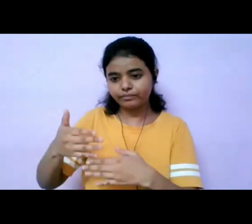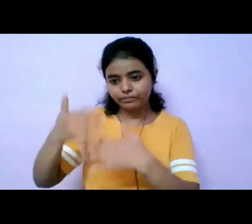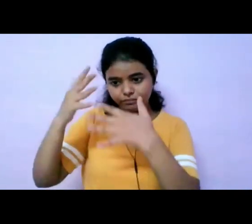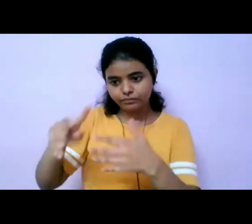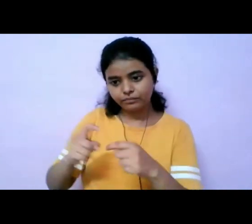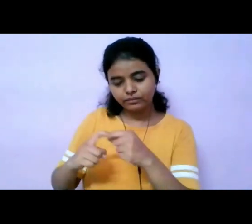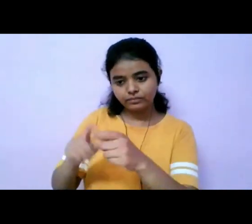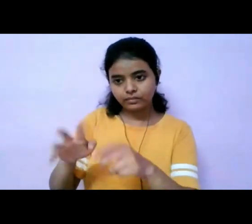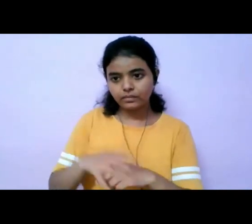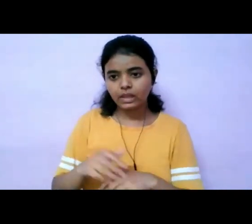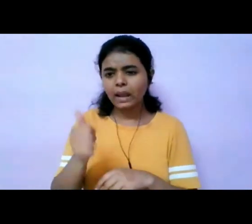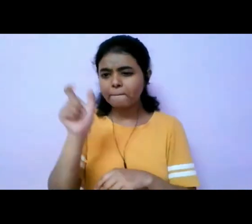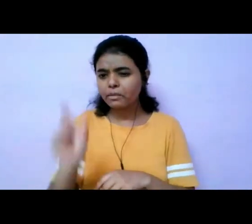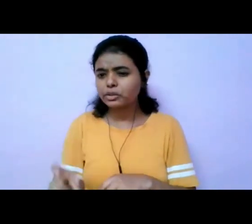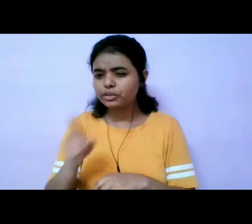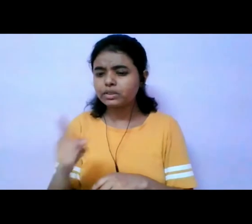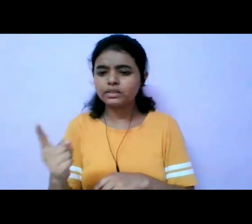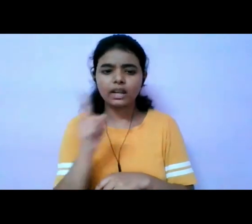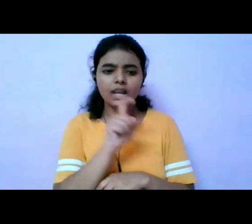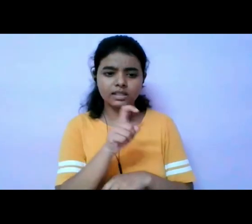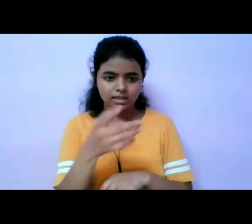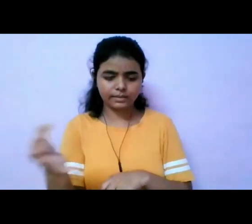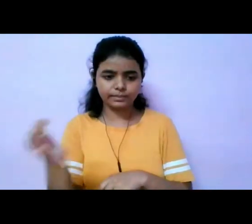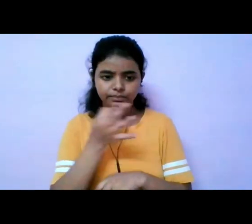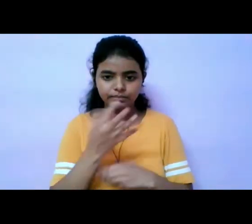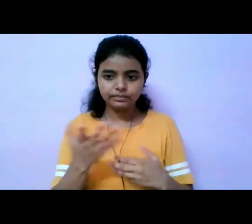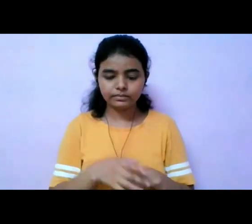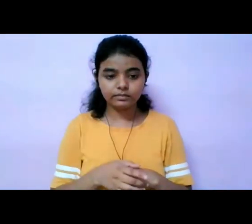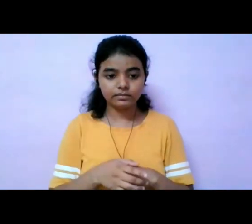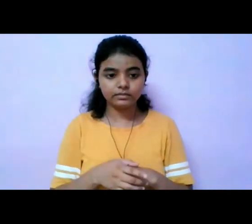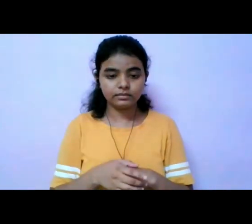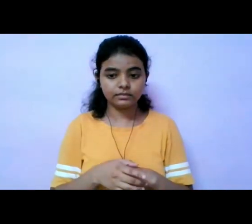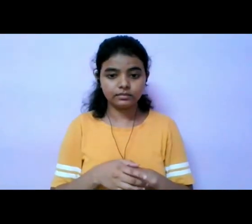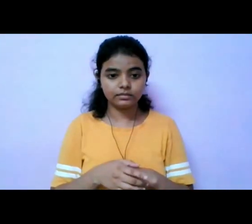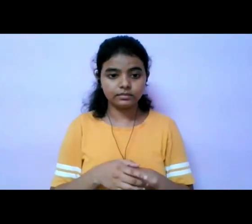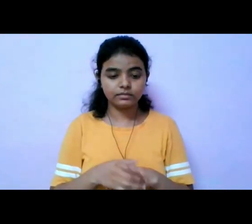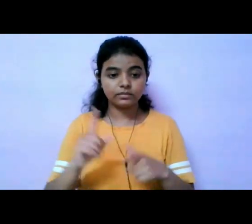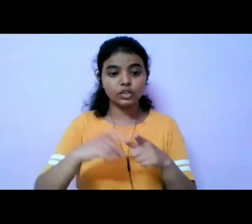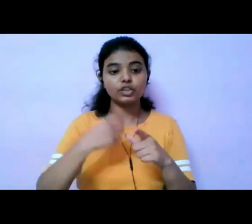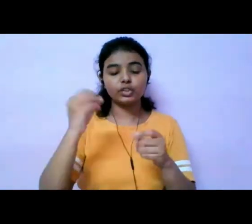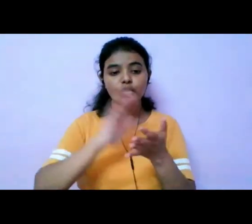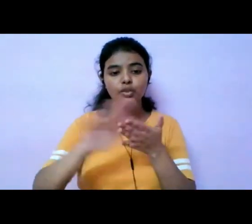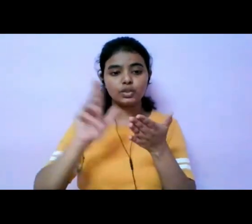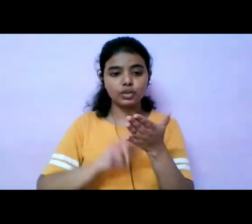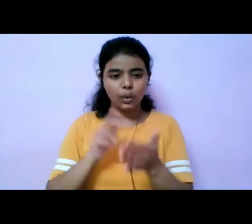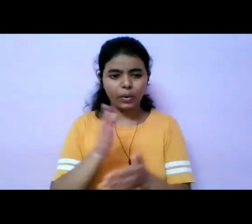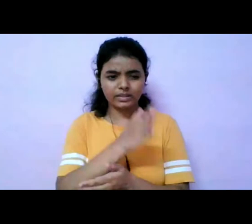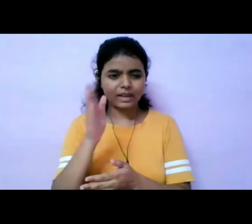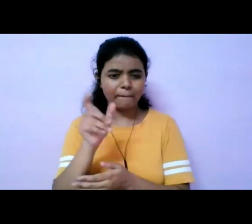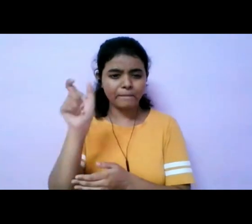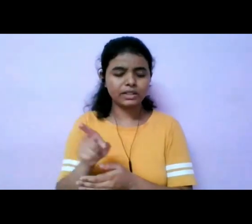where somebody's asking you whether you'd like to comment on John Milton as a blind poet.